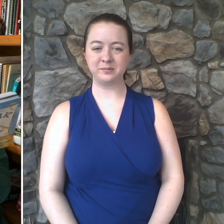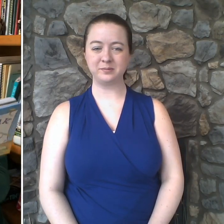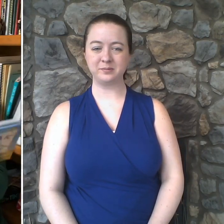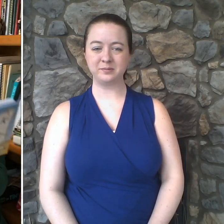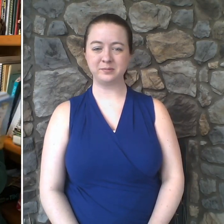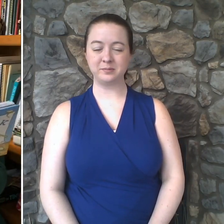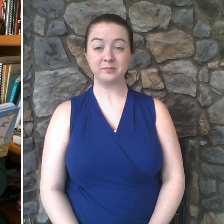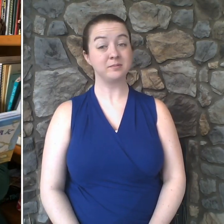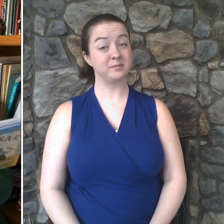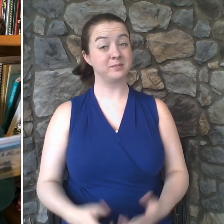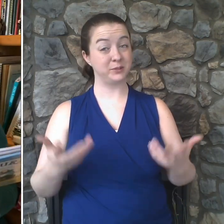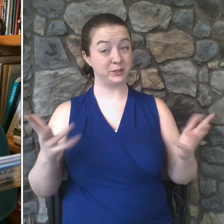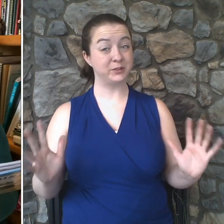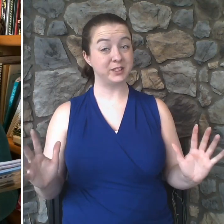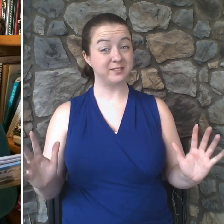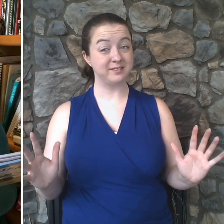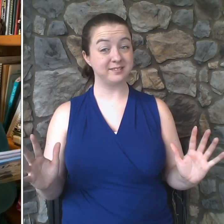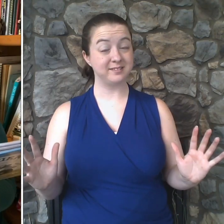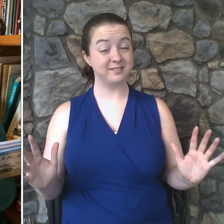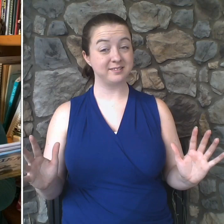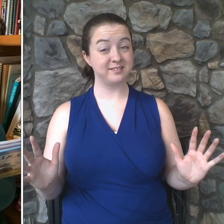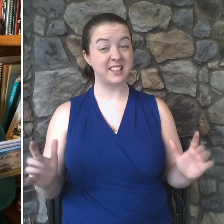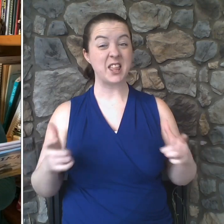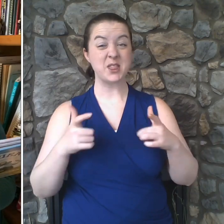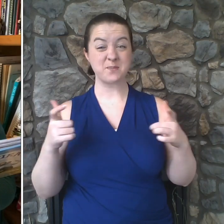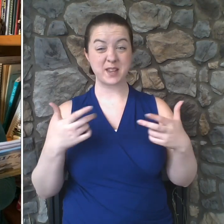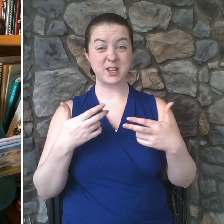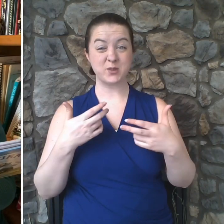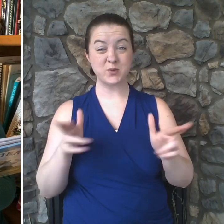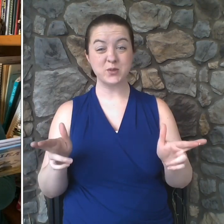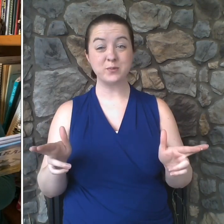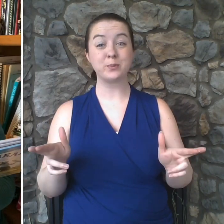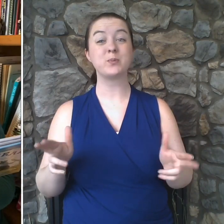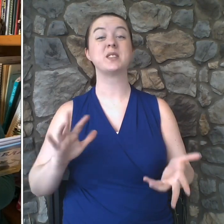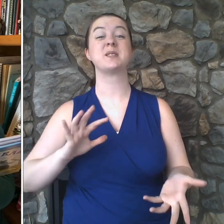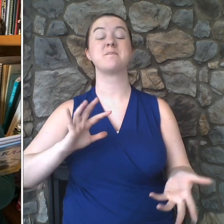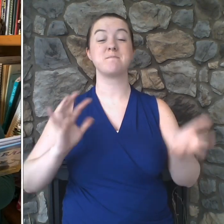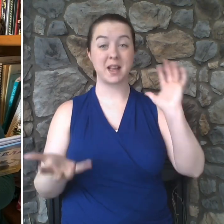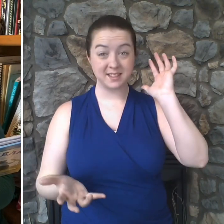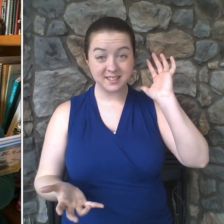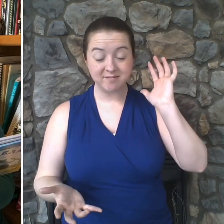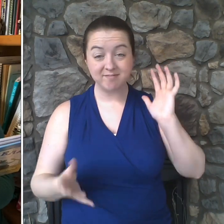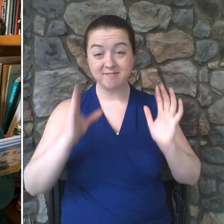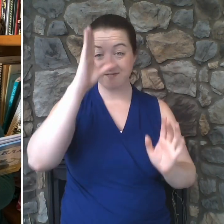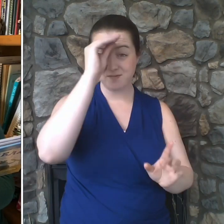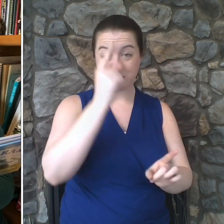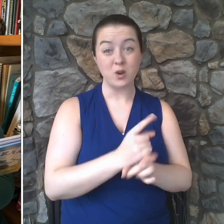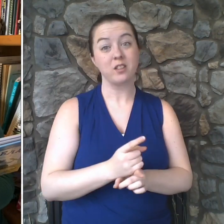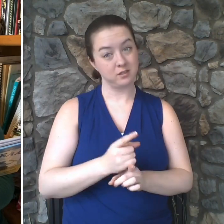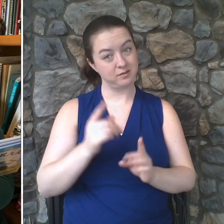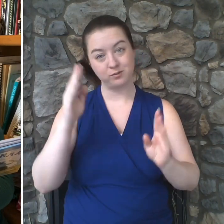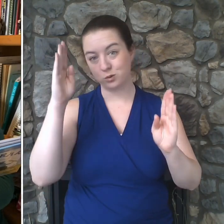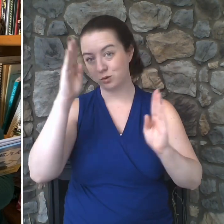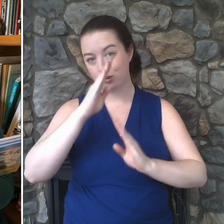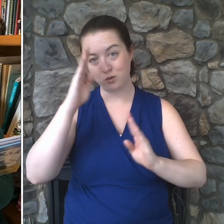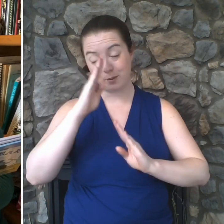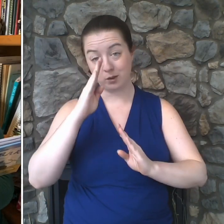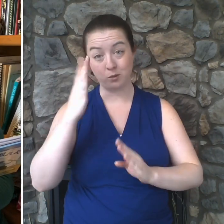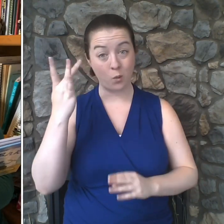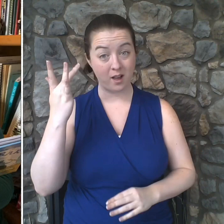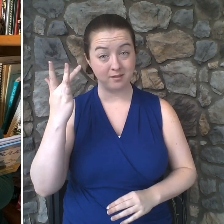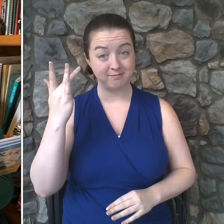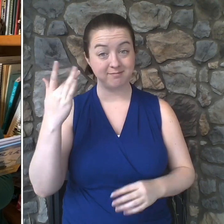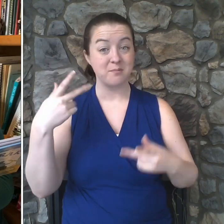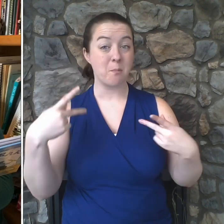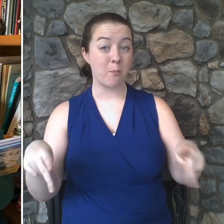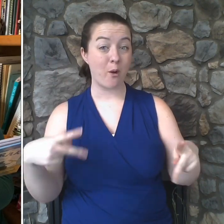But when it was all over, the big room was a big mess, and the brothers were in big trouble because the